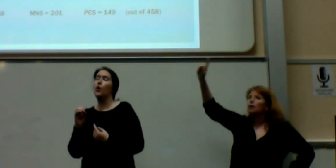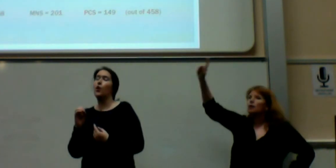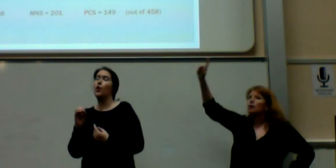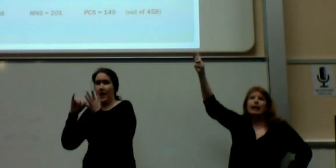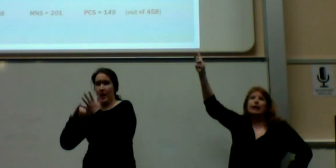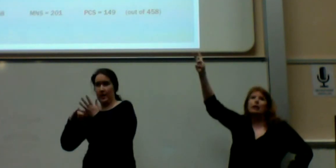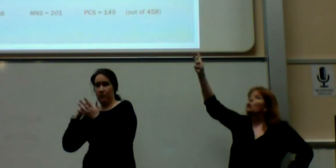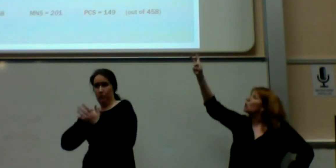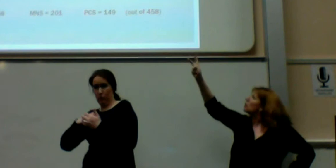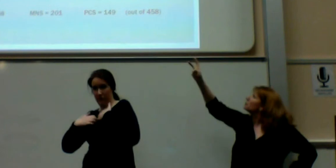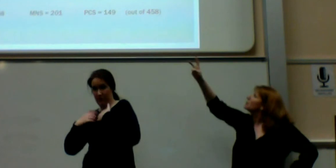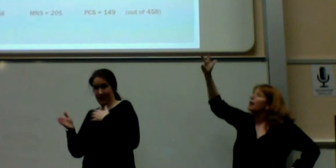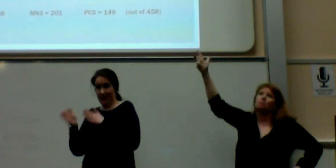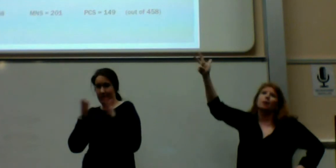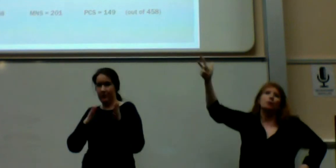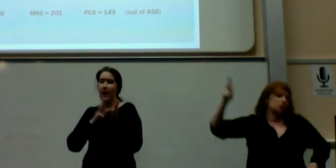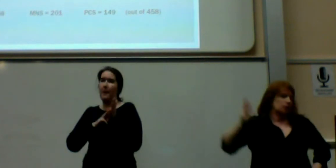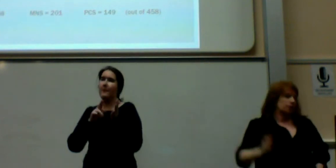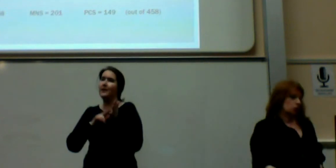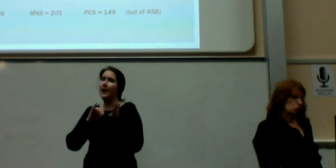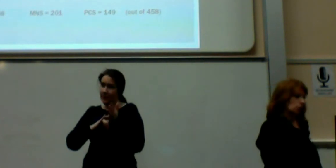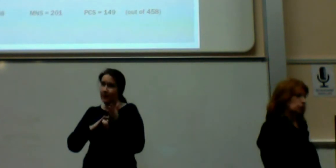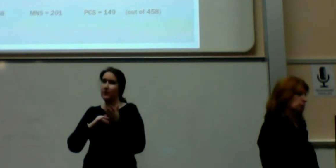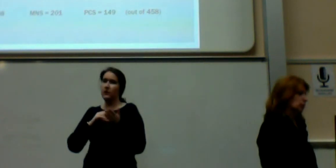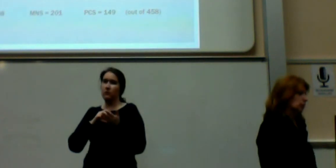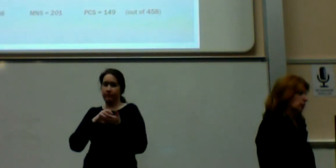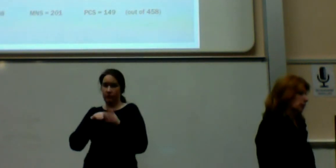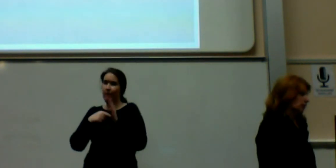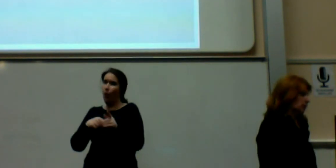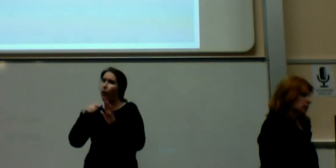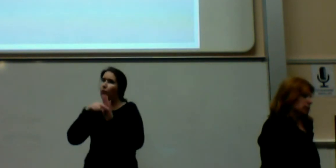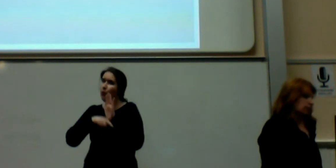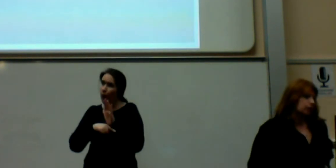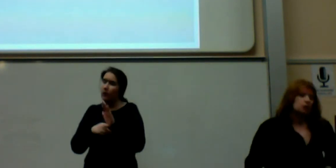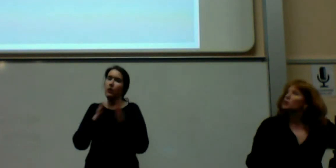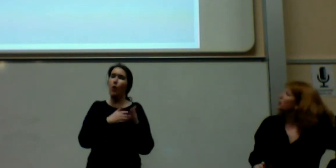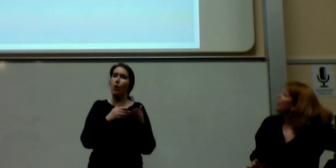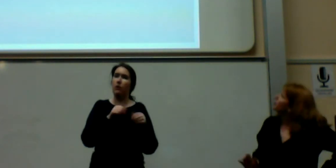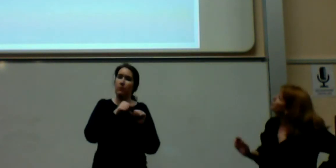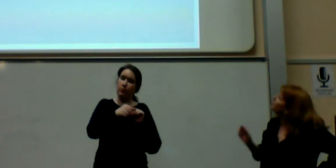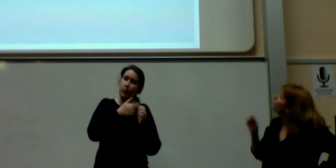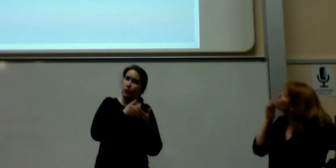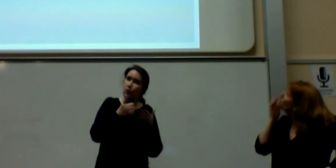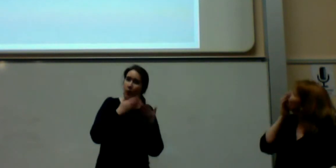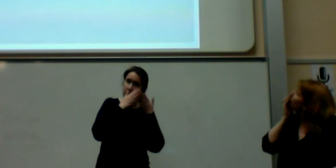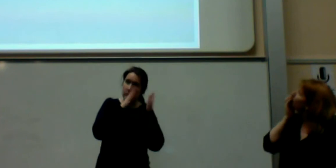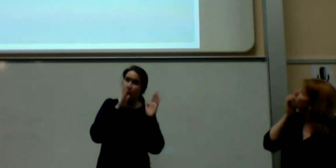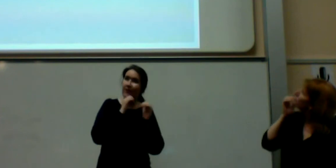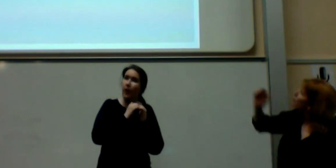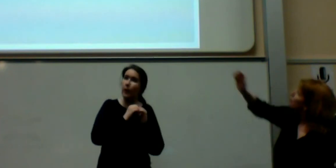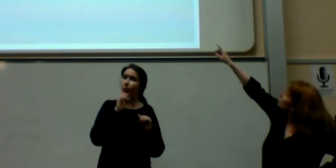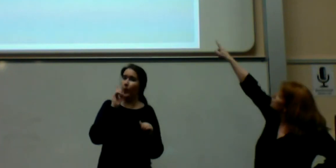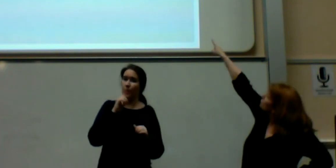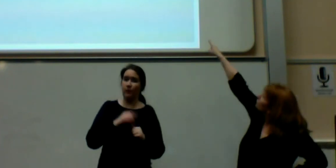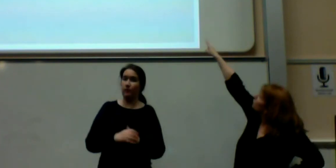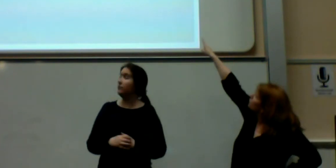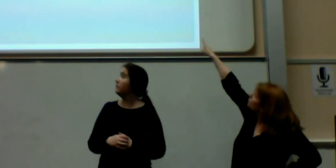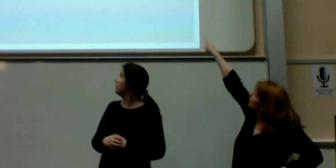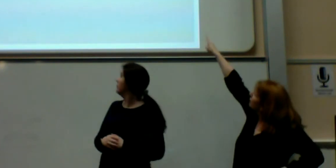interest, maintaining norms, and post-conventional, here's what you get. Look